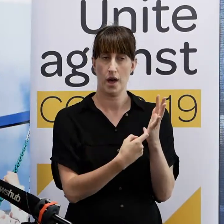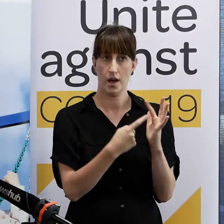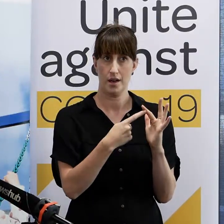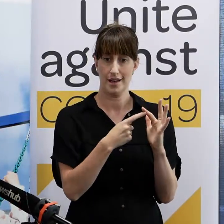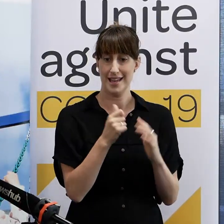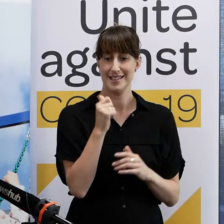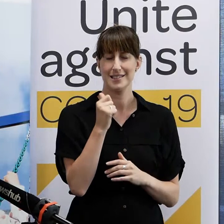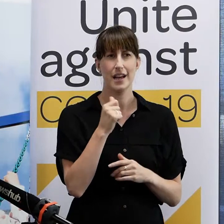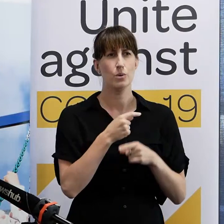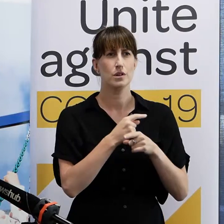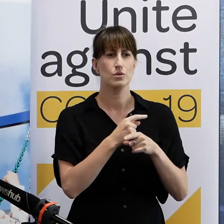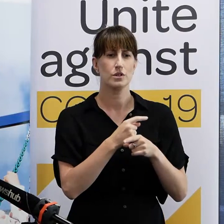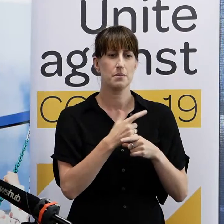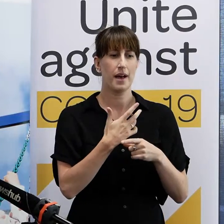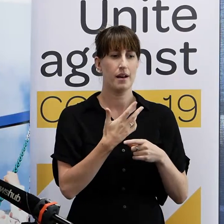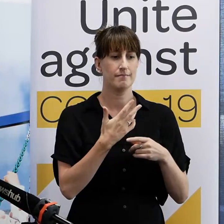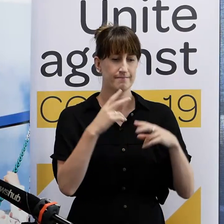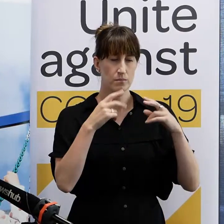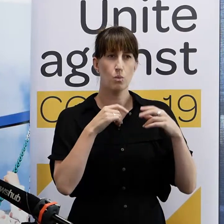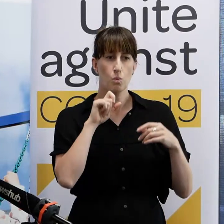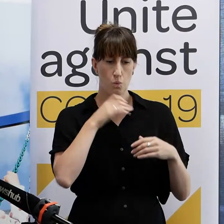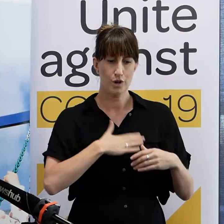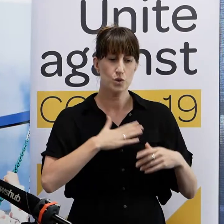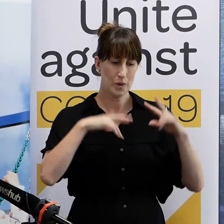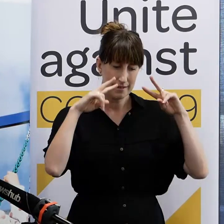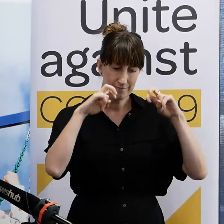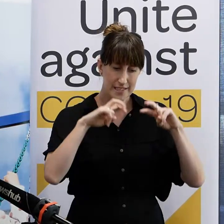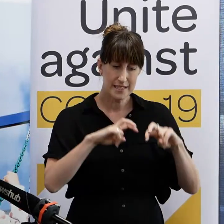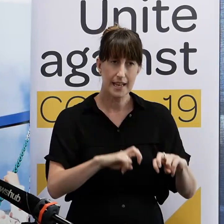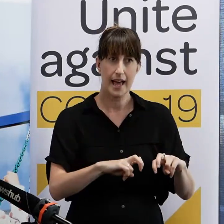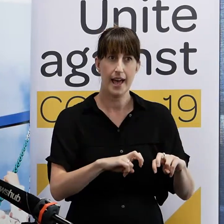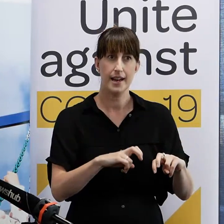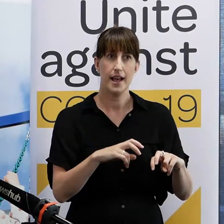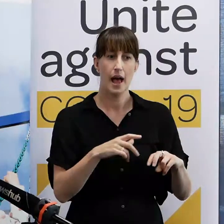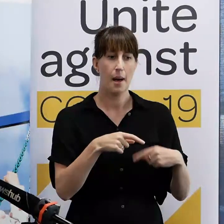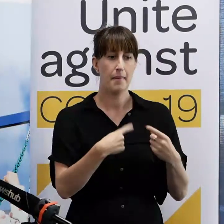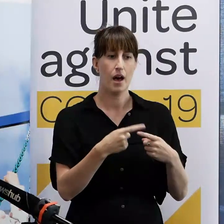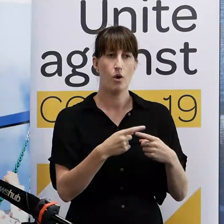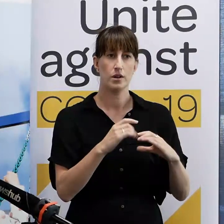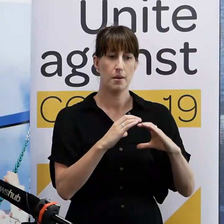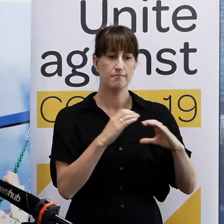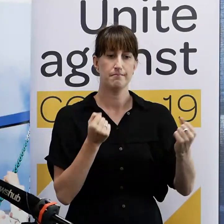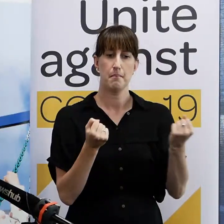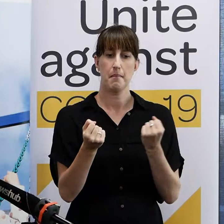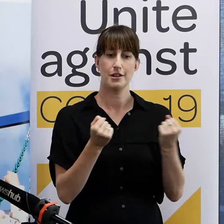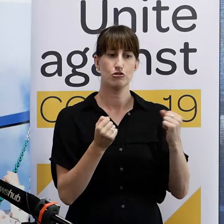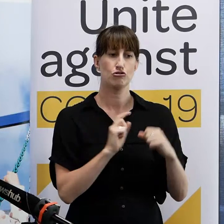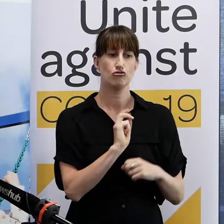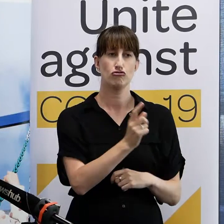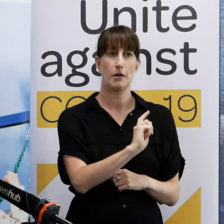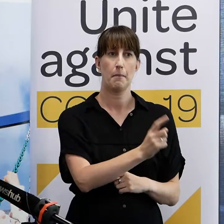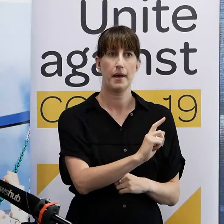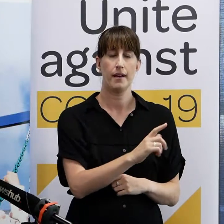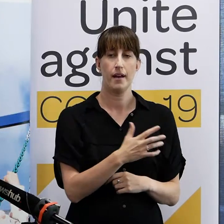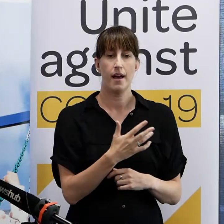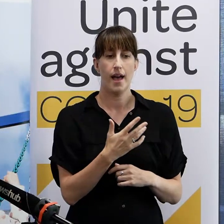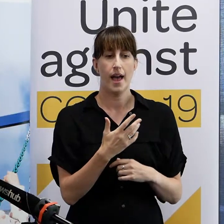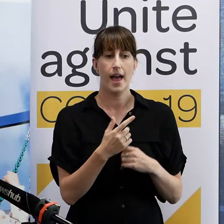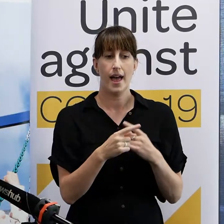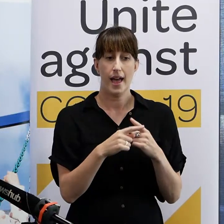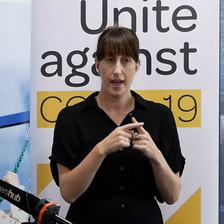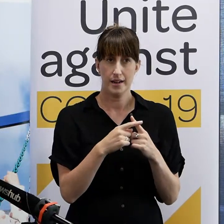recent day 12 positive case there in Auckland, we're now looking at the possibility of transmission within the